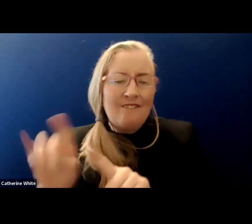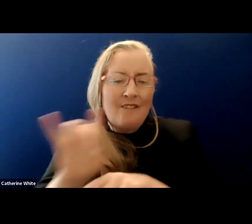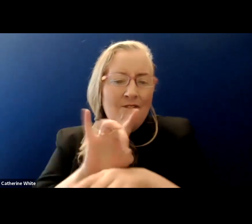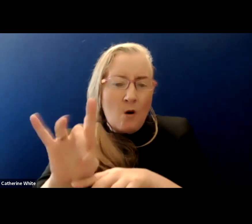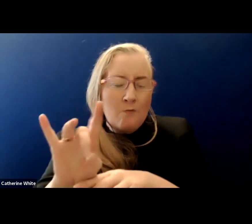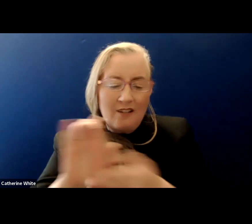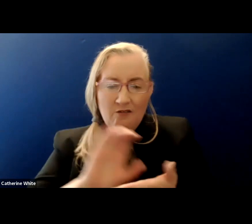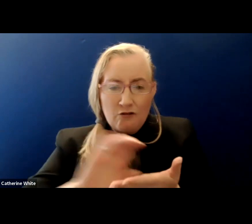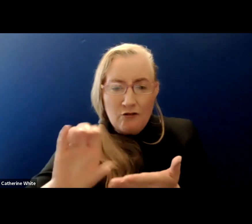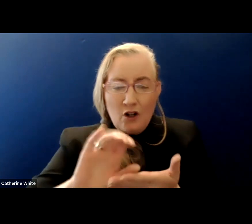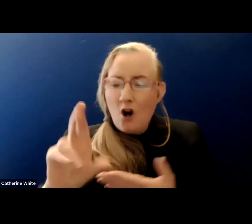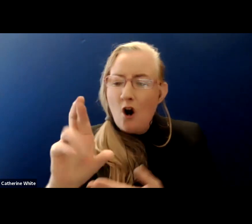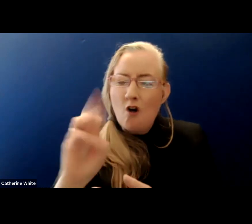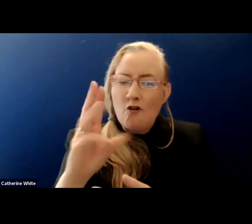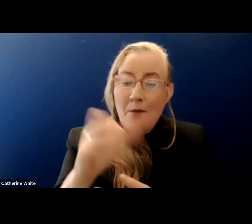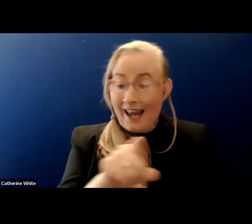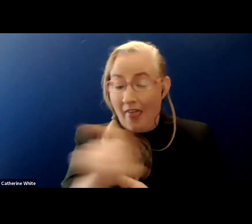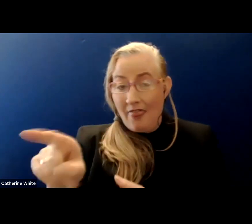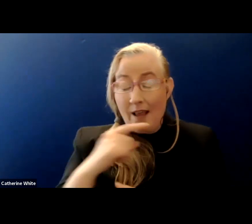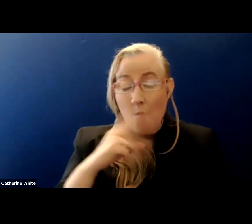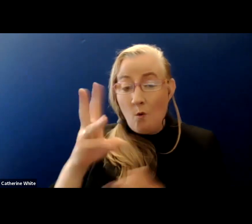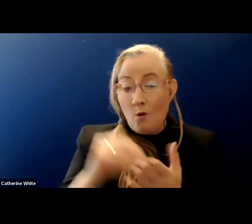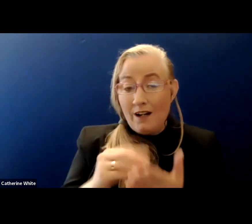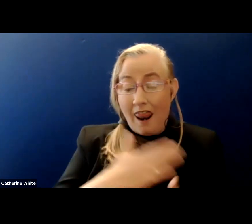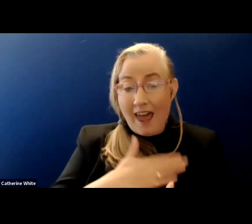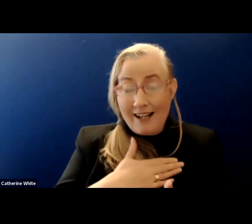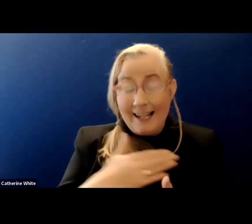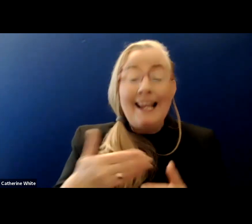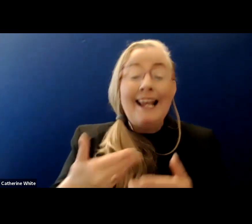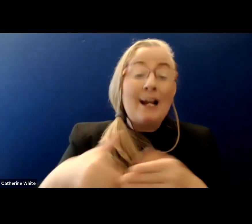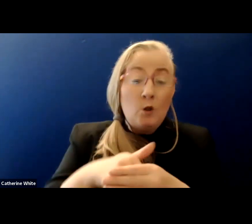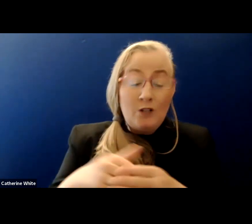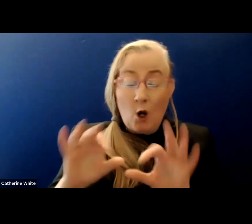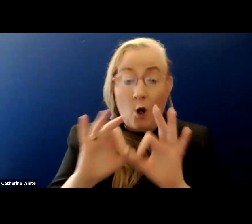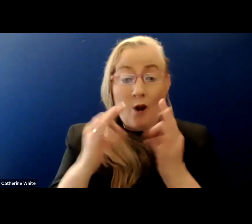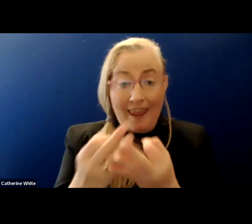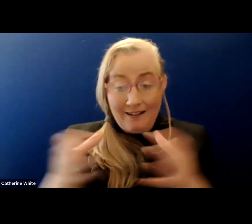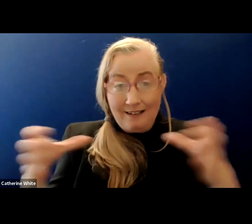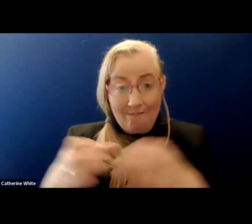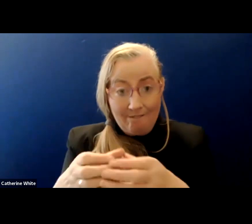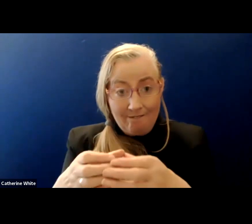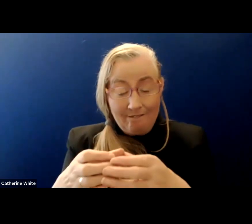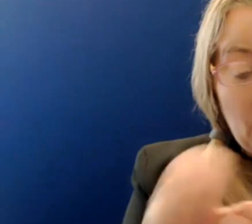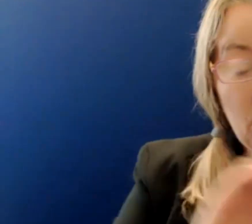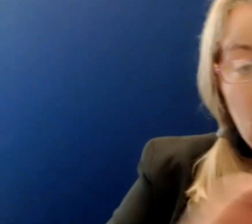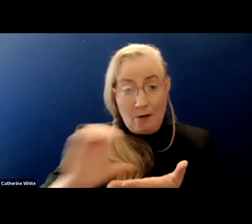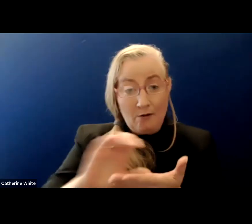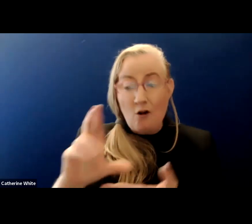reparations which they would like, including collective reparations.